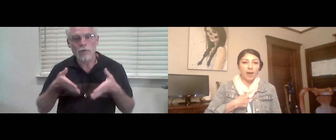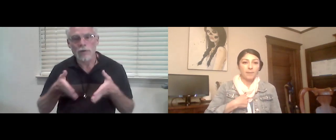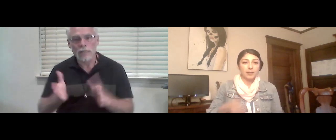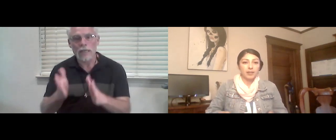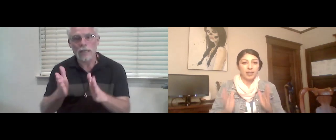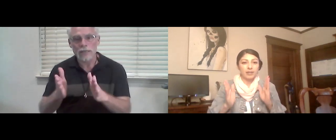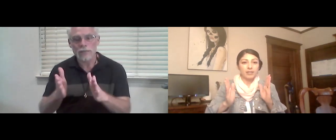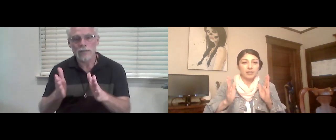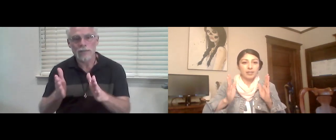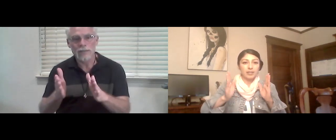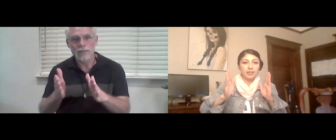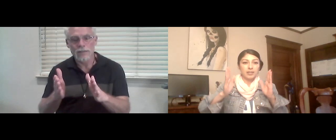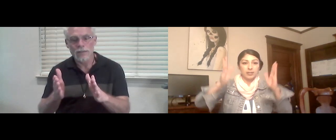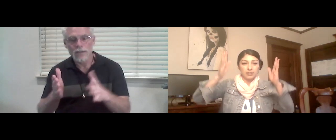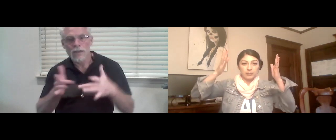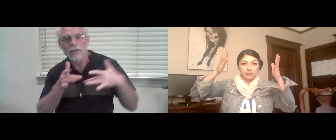I'm gonna let it